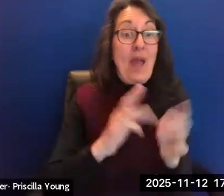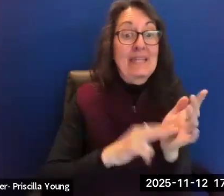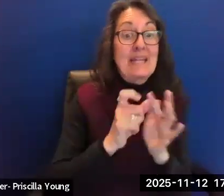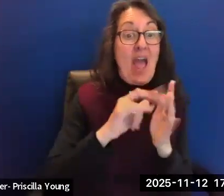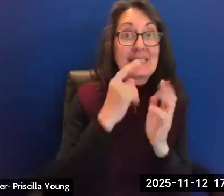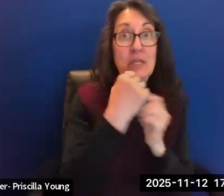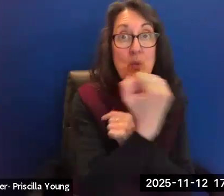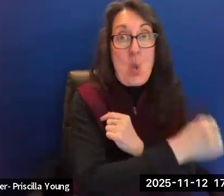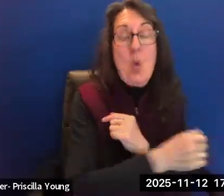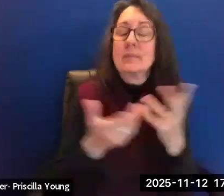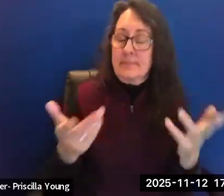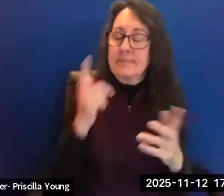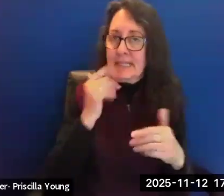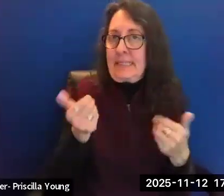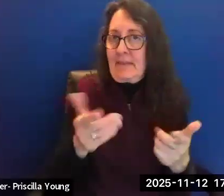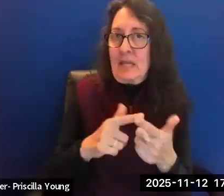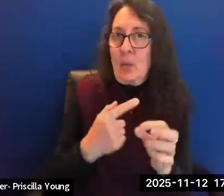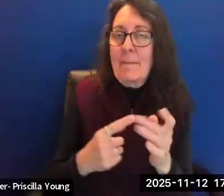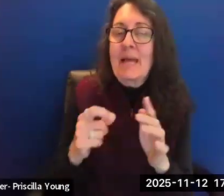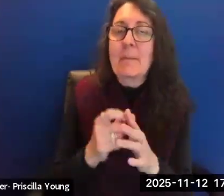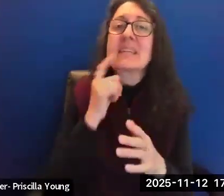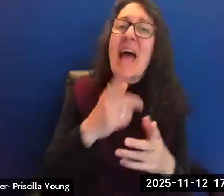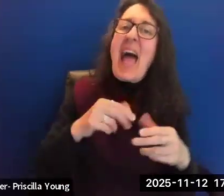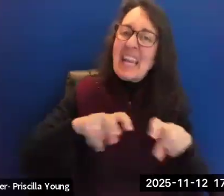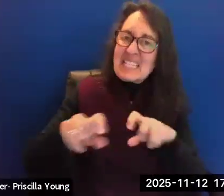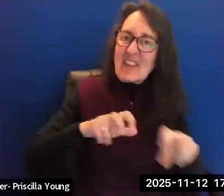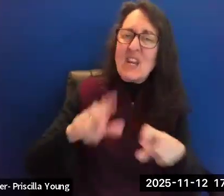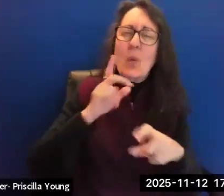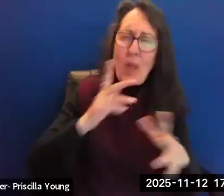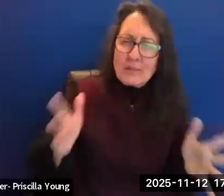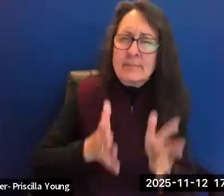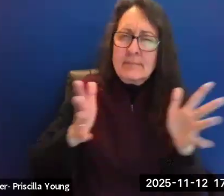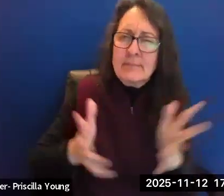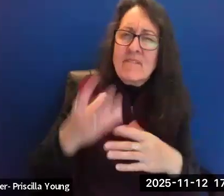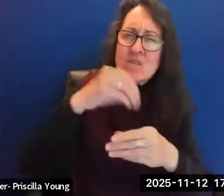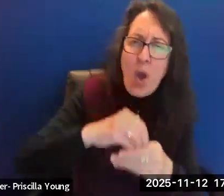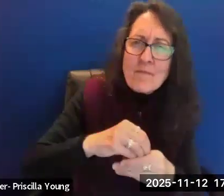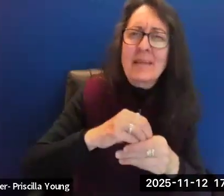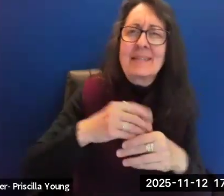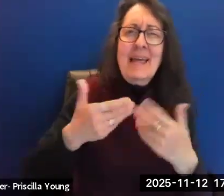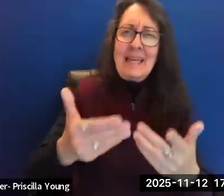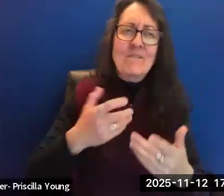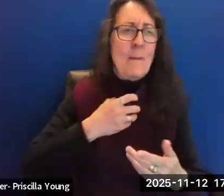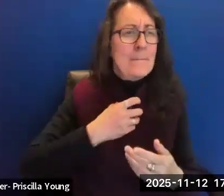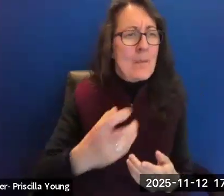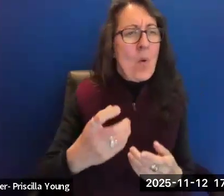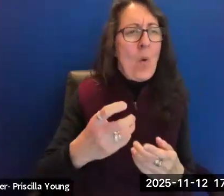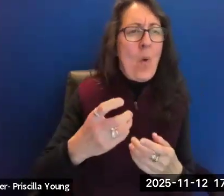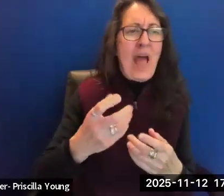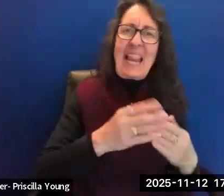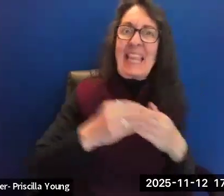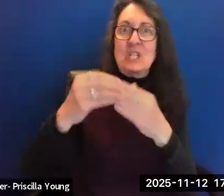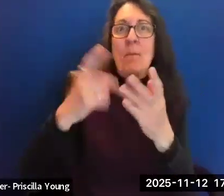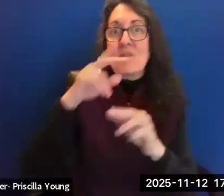activities that strengthen involvement or leadership of people with disability in the research project, or